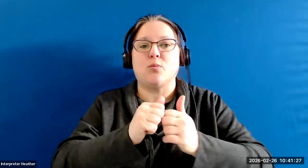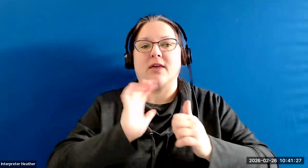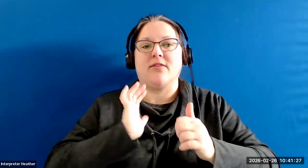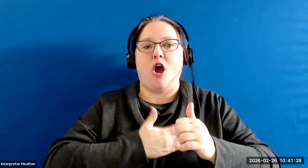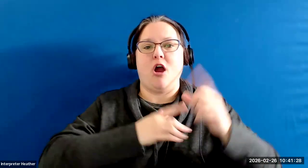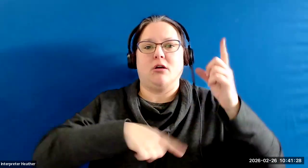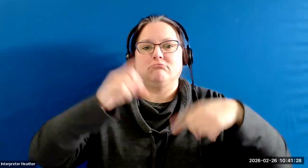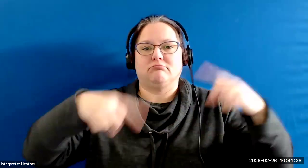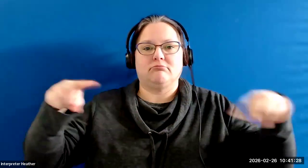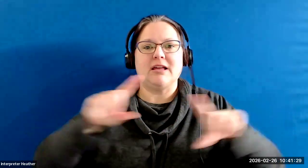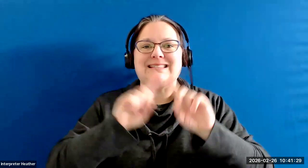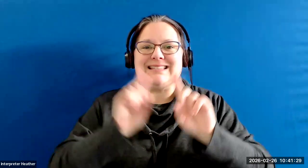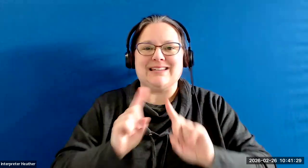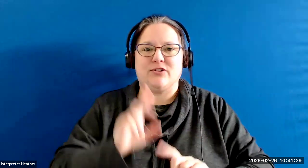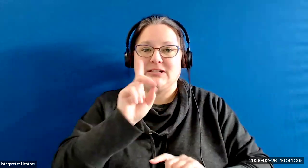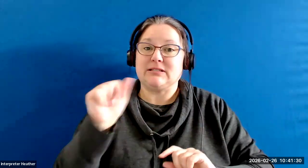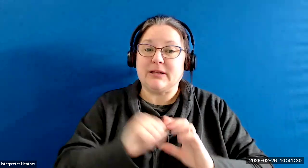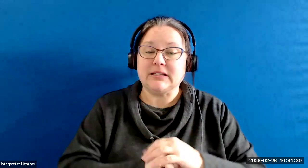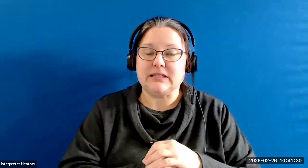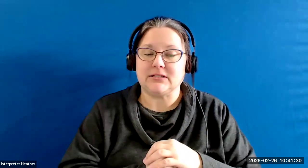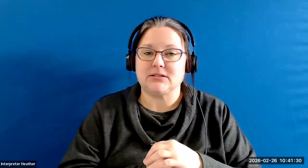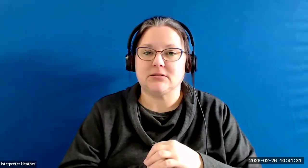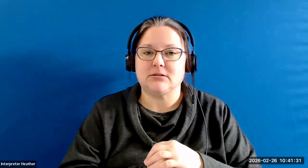different disabilities.